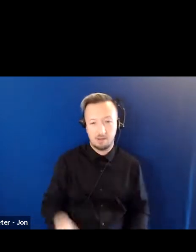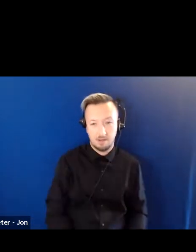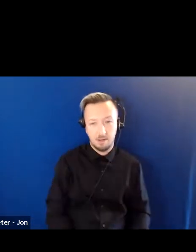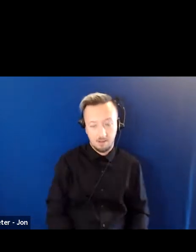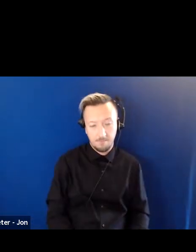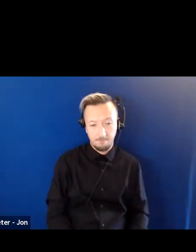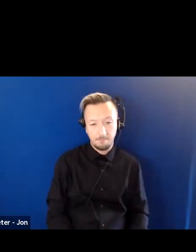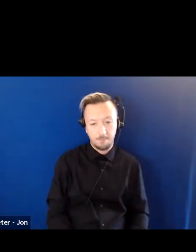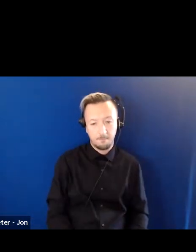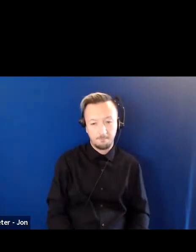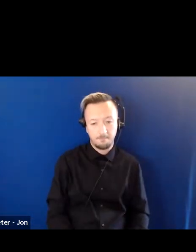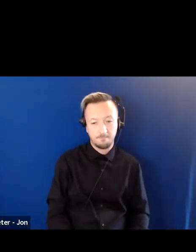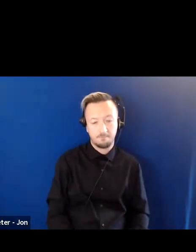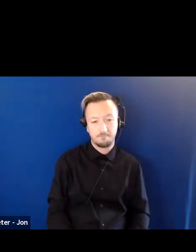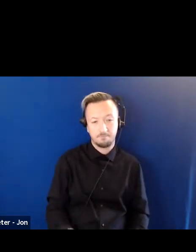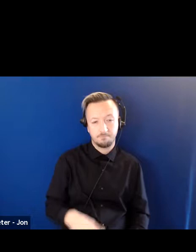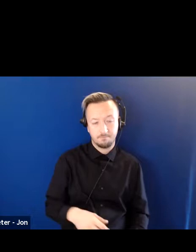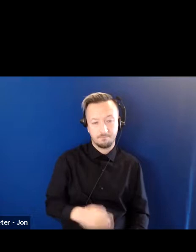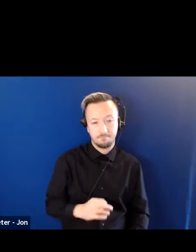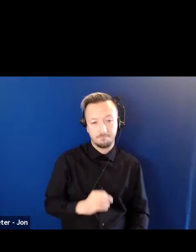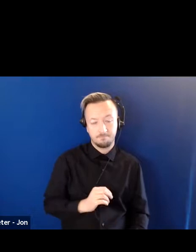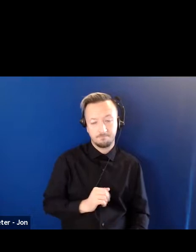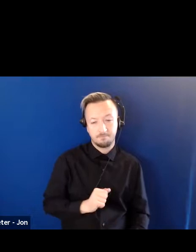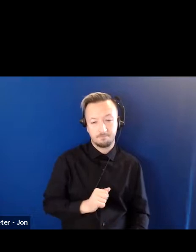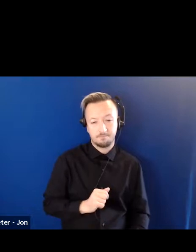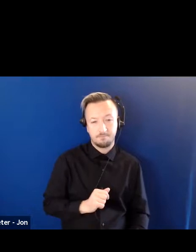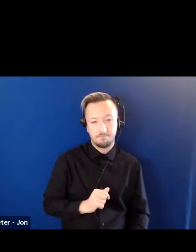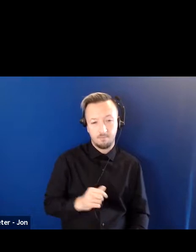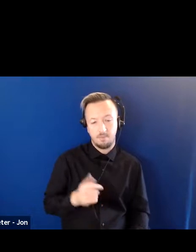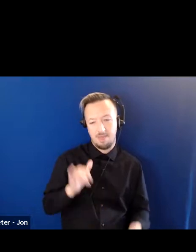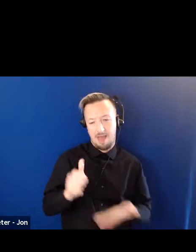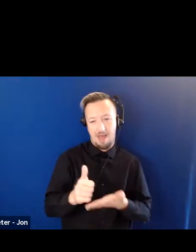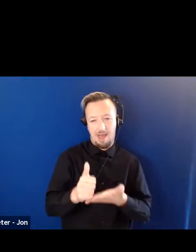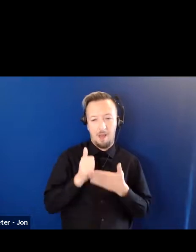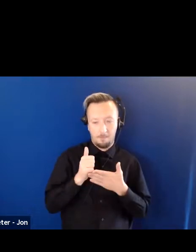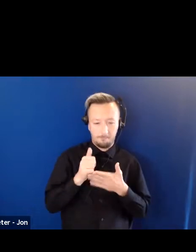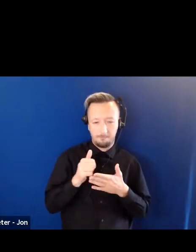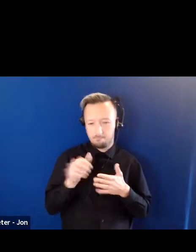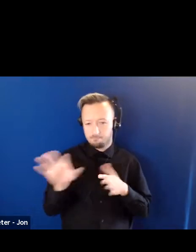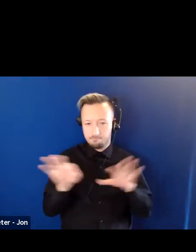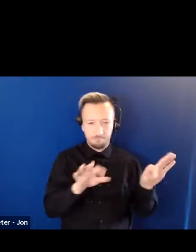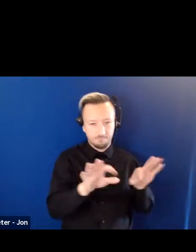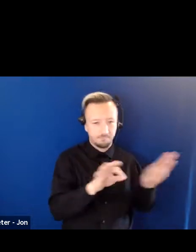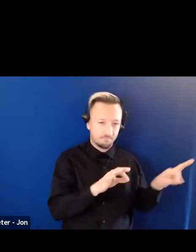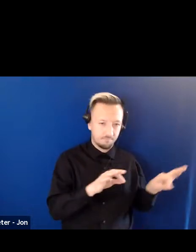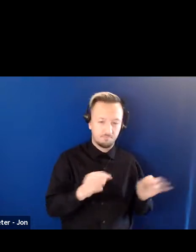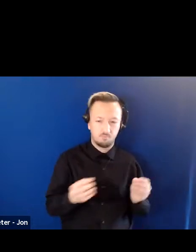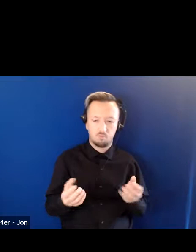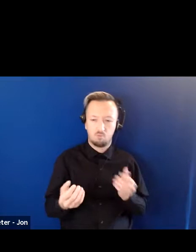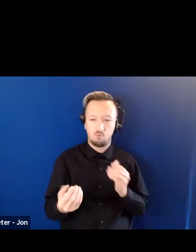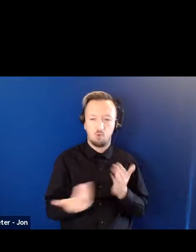set of people that you may be able to choose from or select to groom and or to work with.